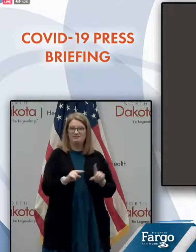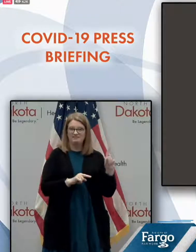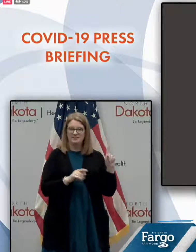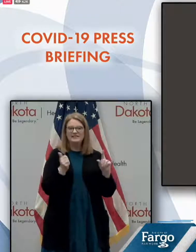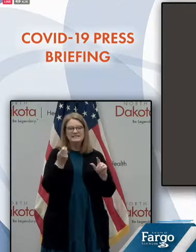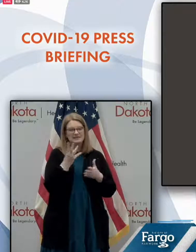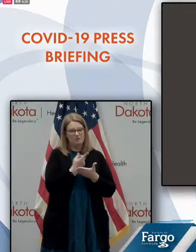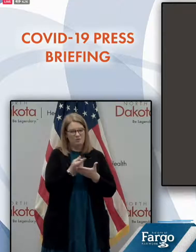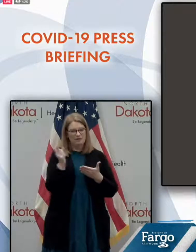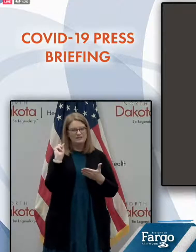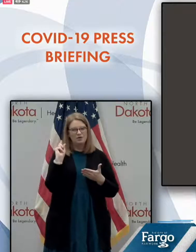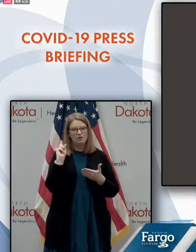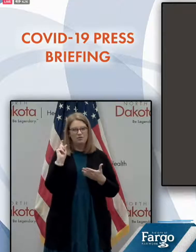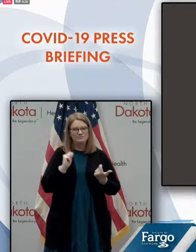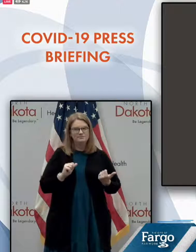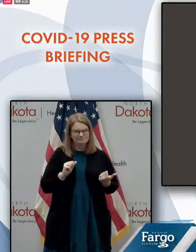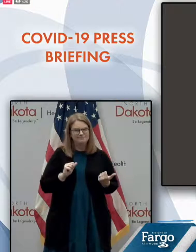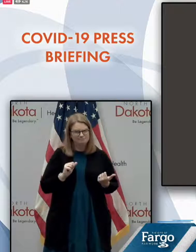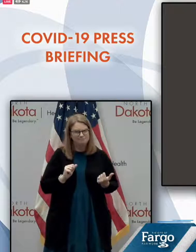weeks ago, but we know that